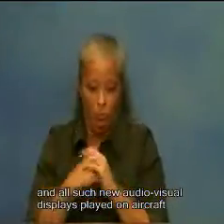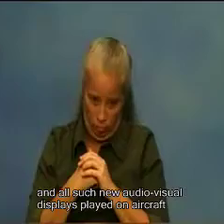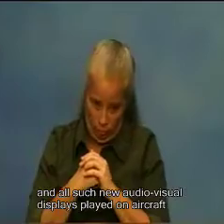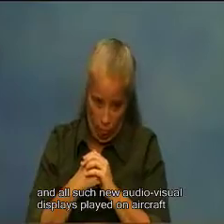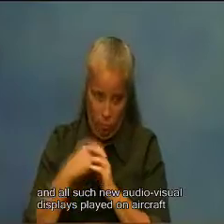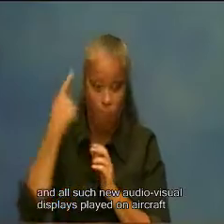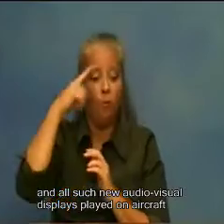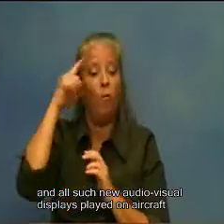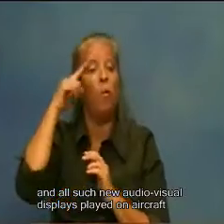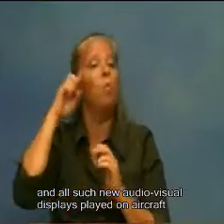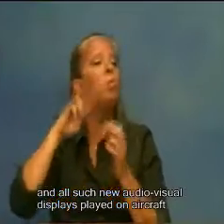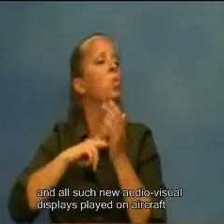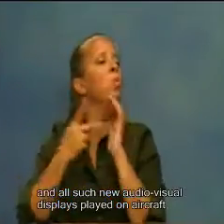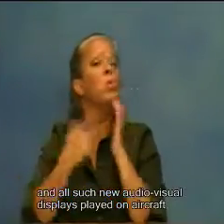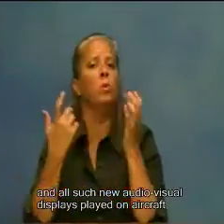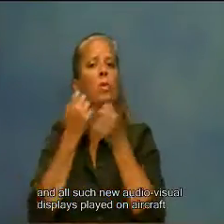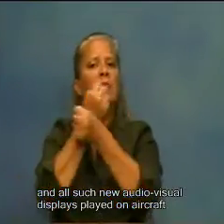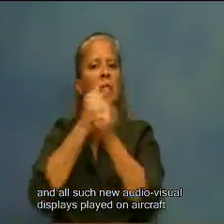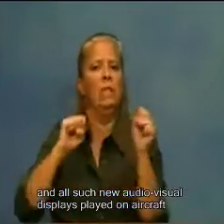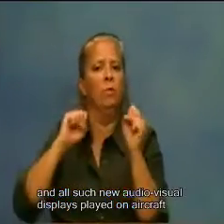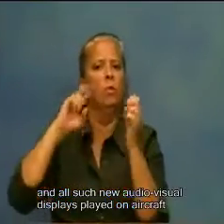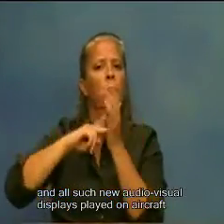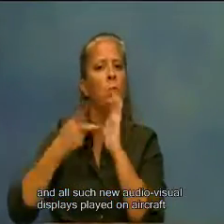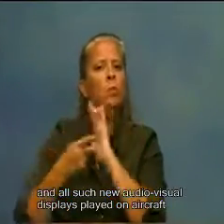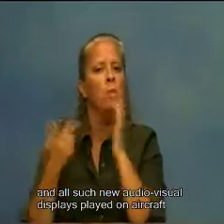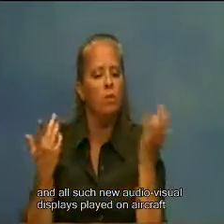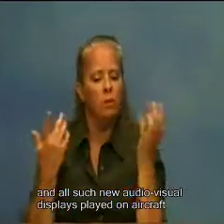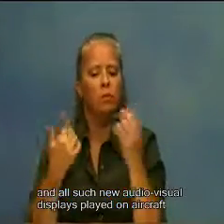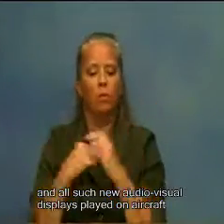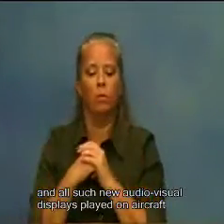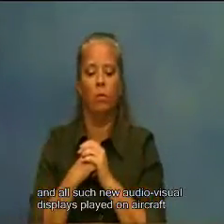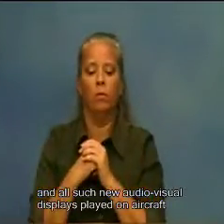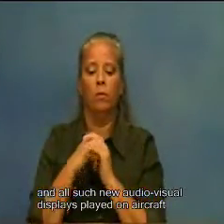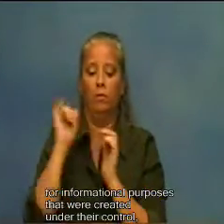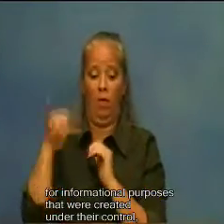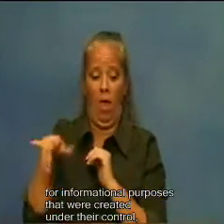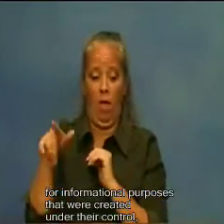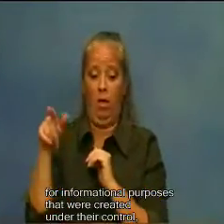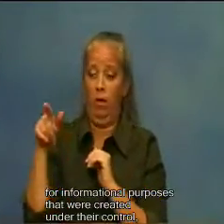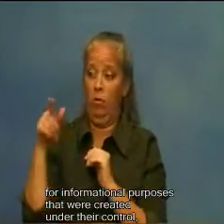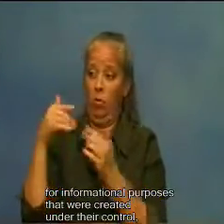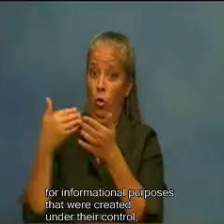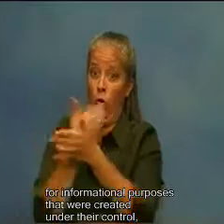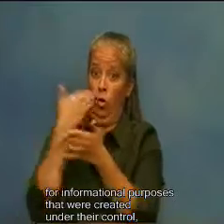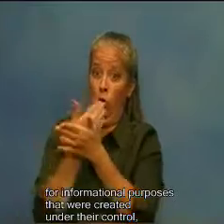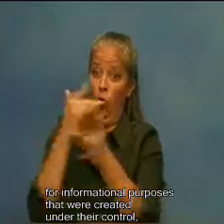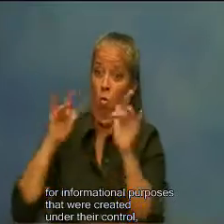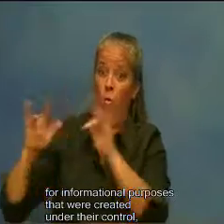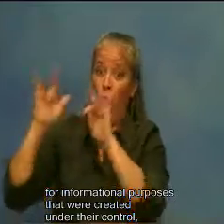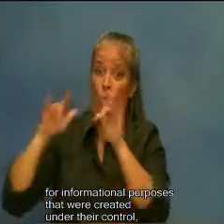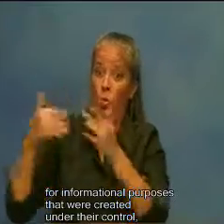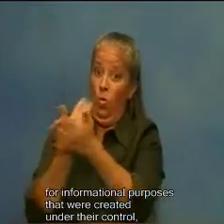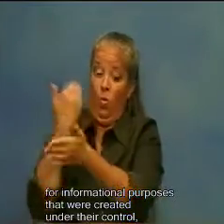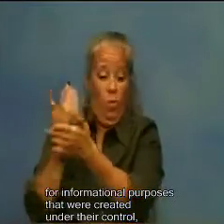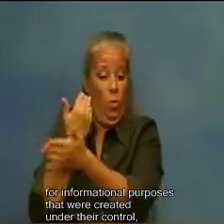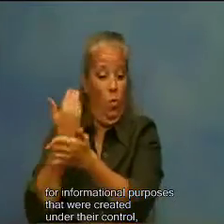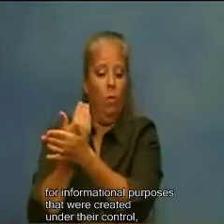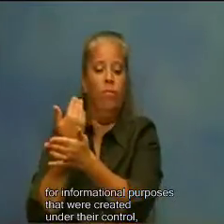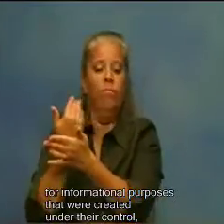and all such new audiovisual displays played on aircraft for informational purposes that were created